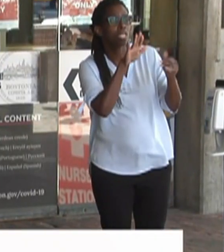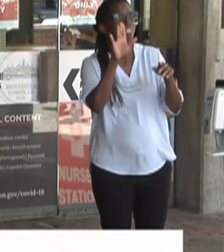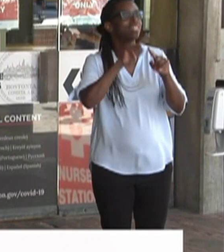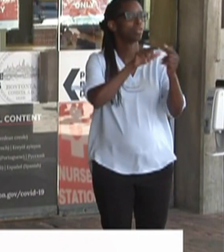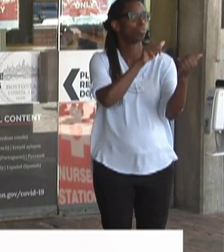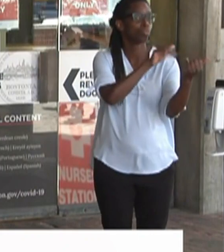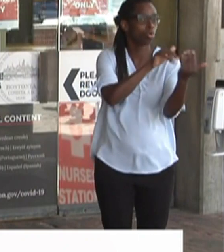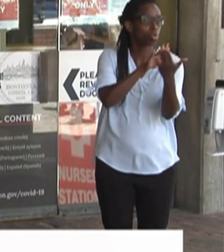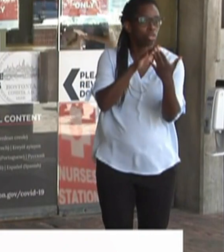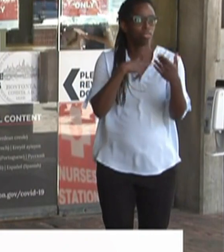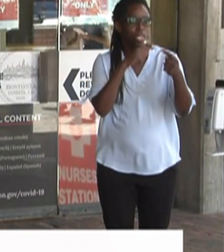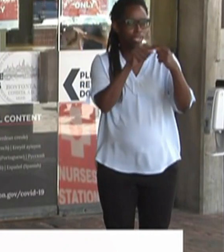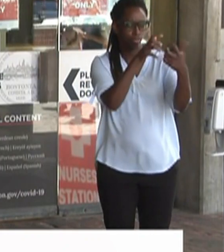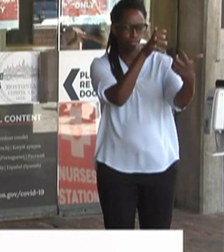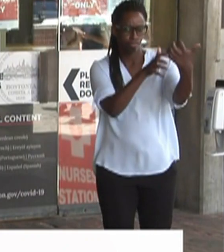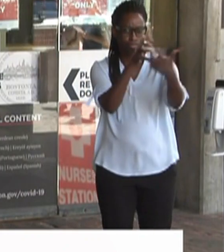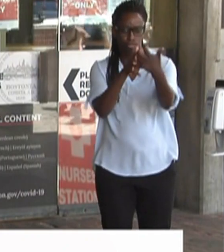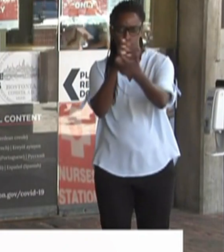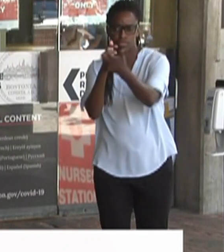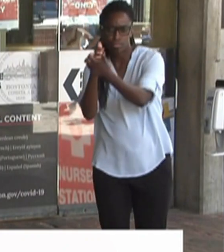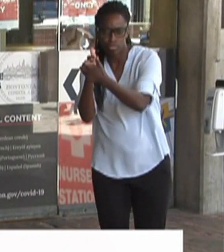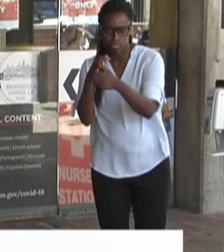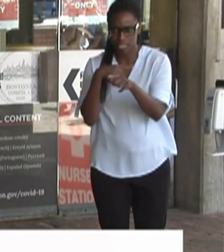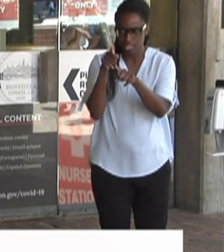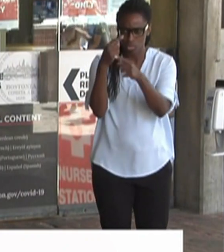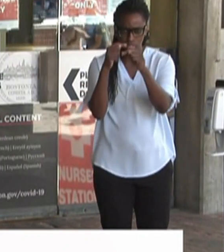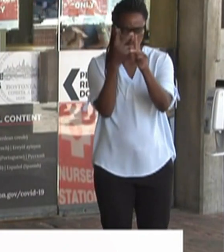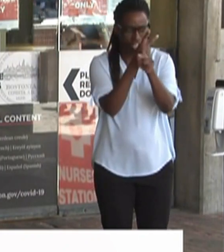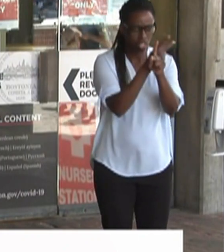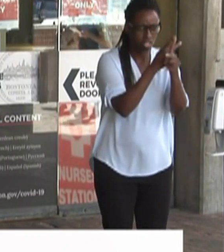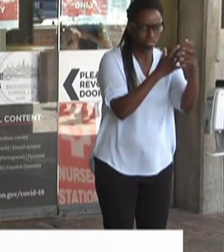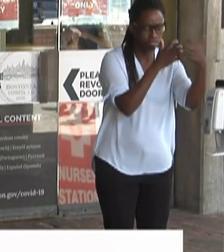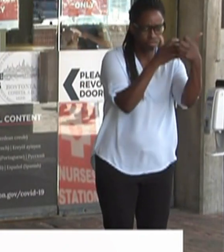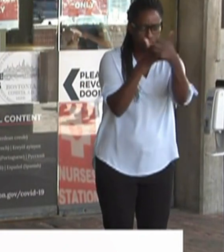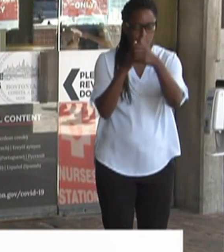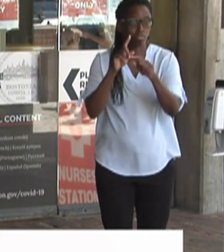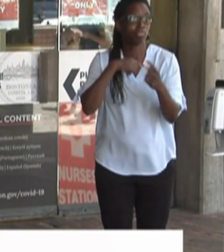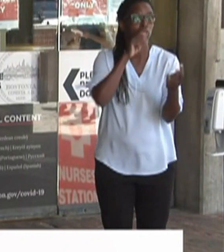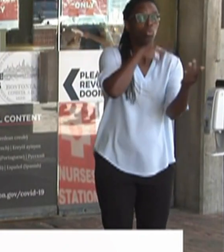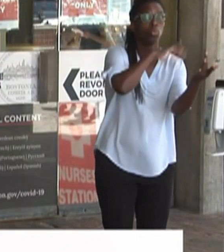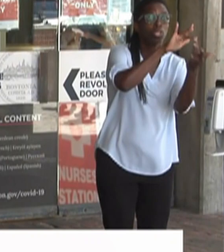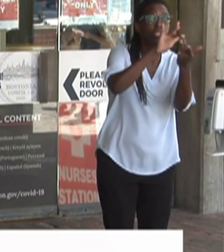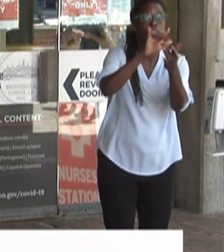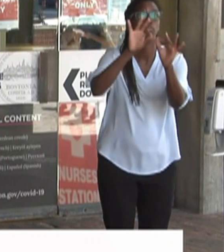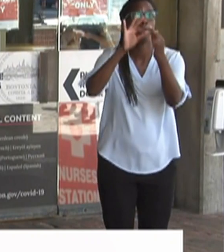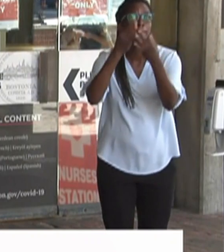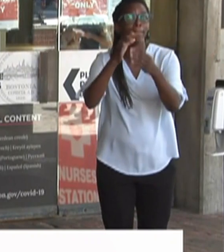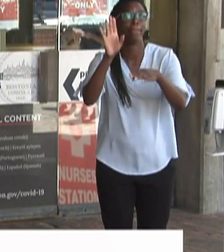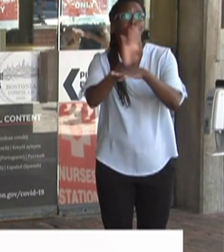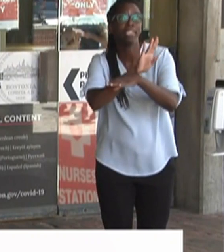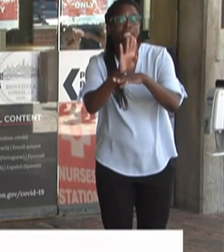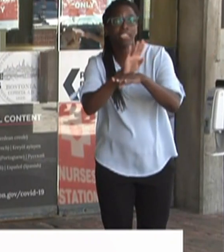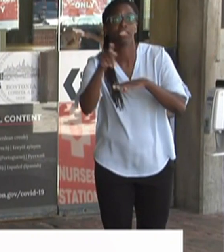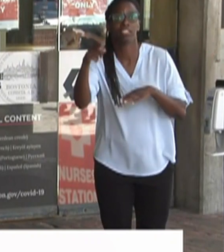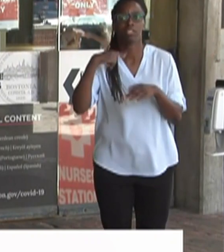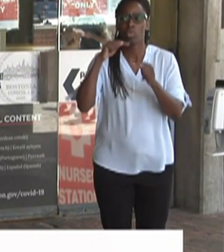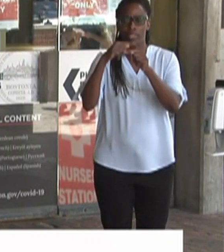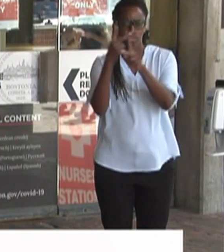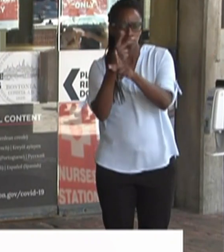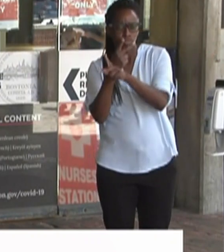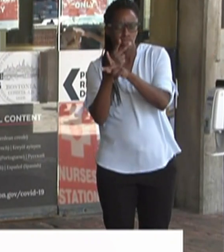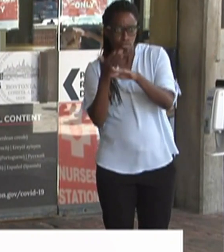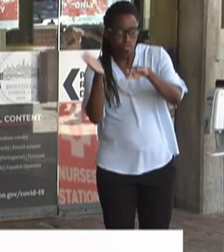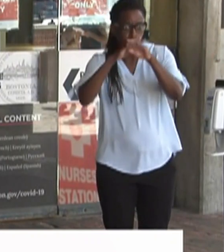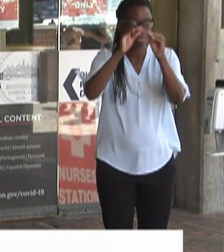with residents, with businesses, with families, and also focused on increasing testing and